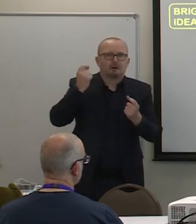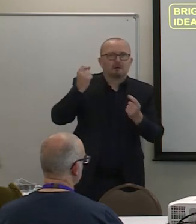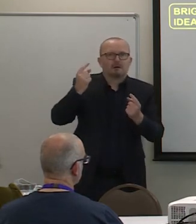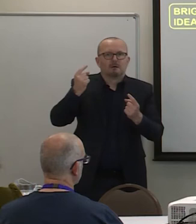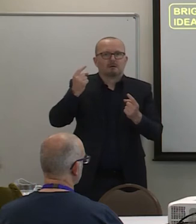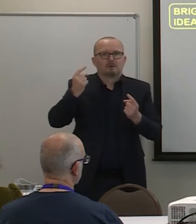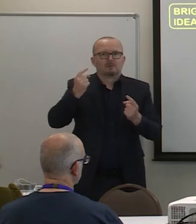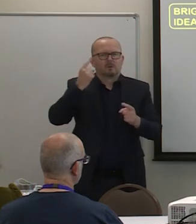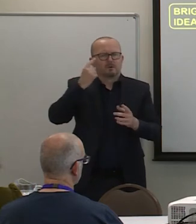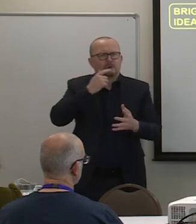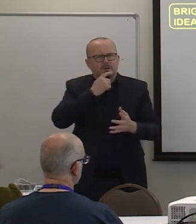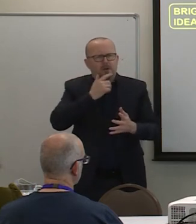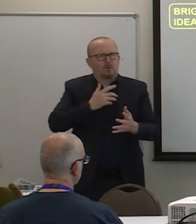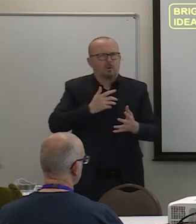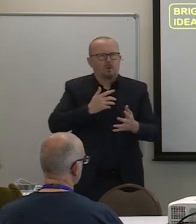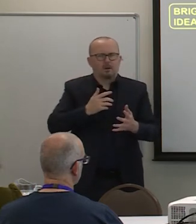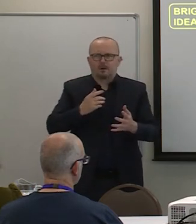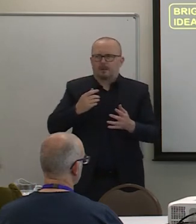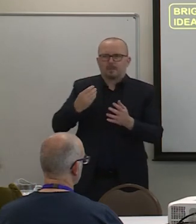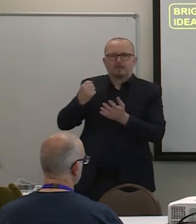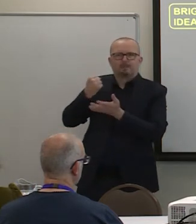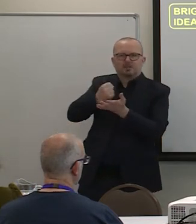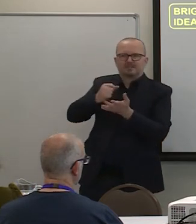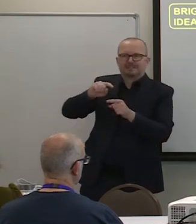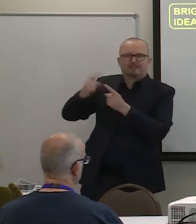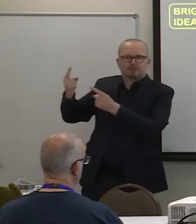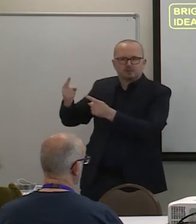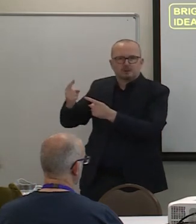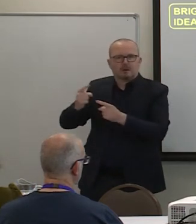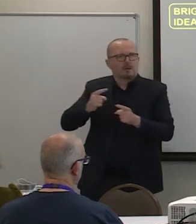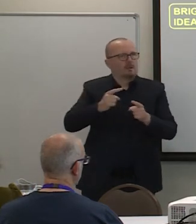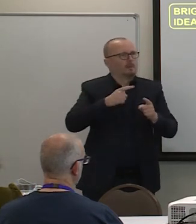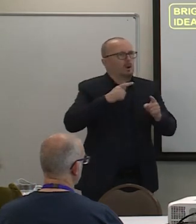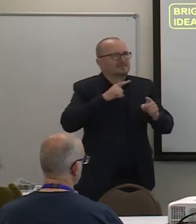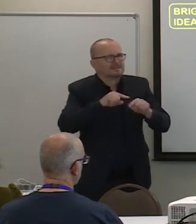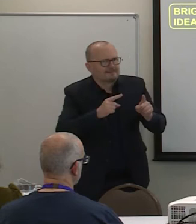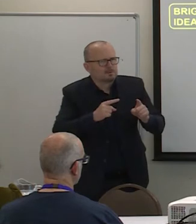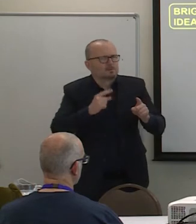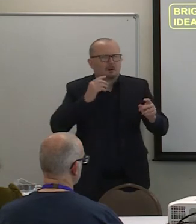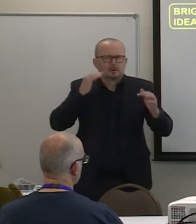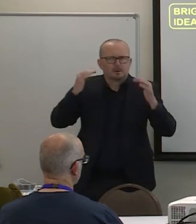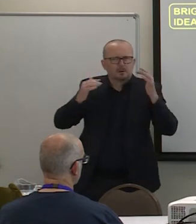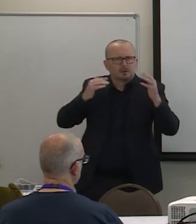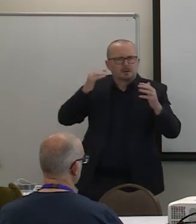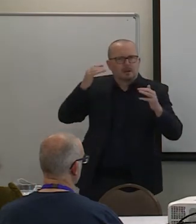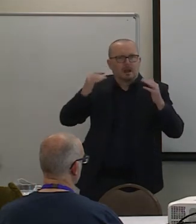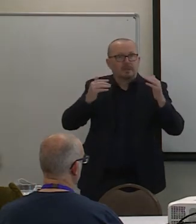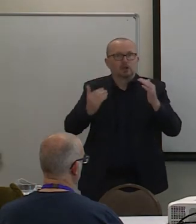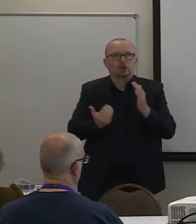what you do and why you do it. And you climb back up until you hit the next genius idea and start again.